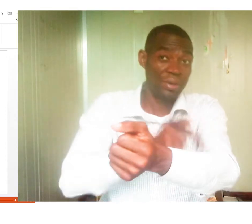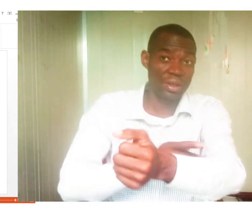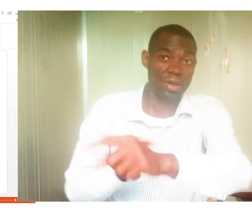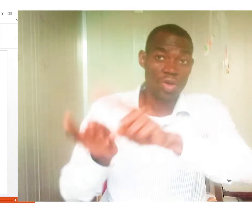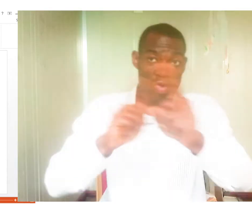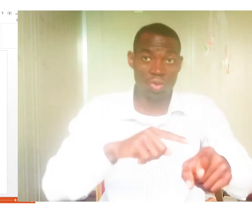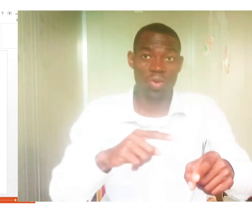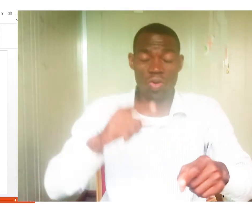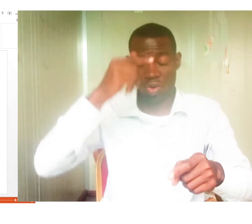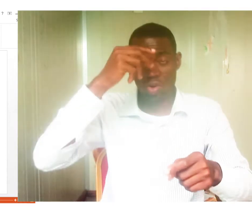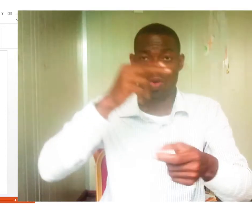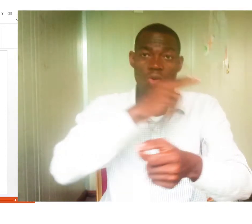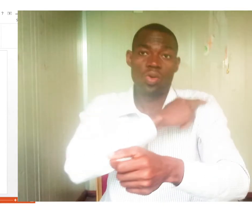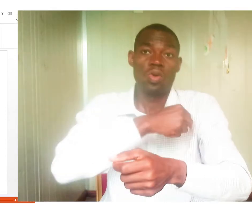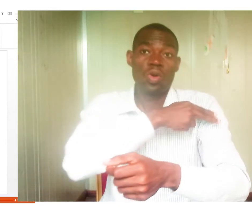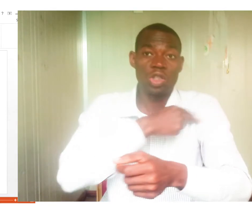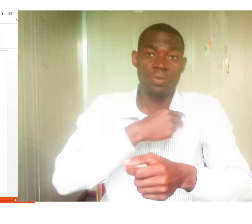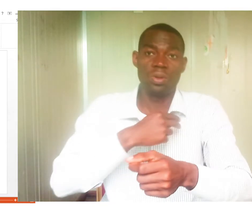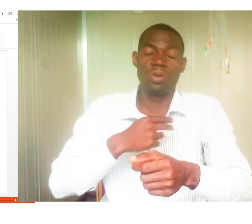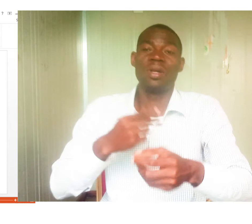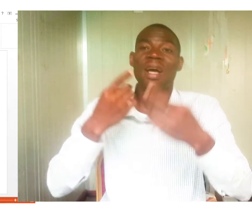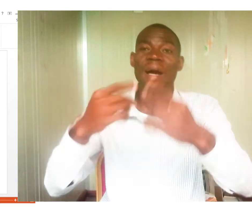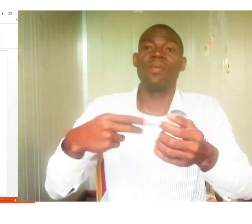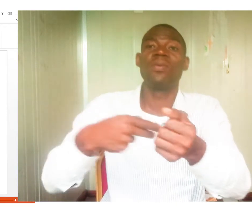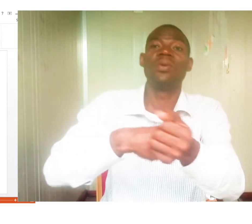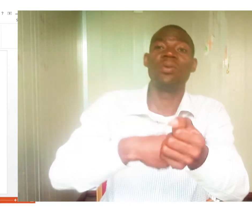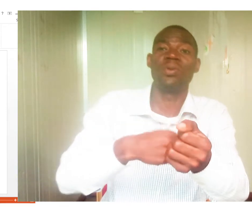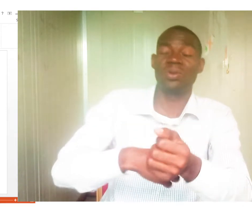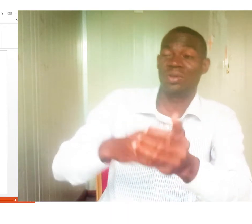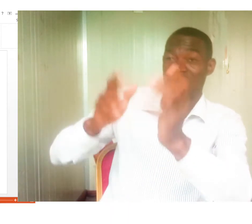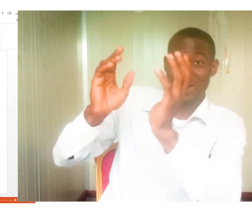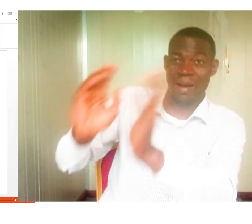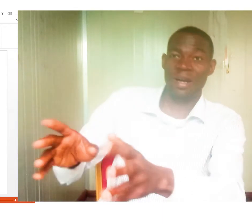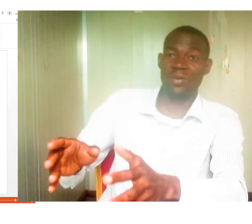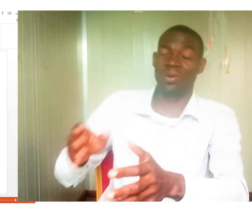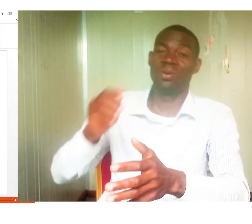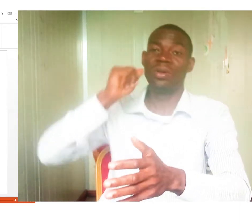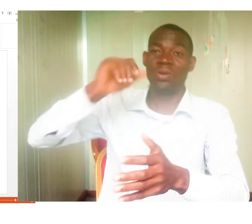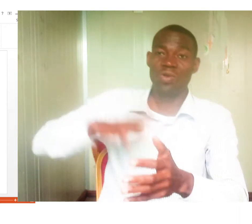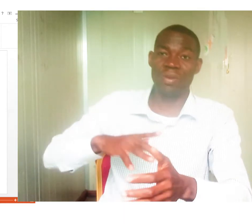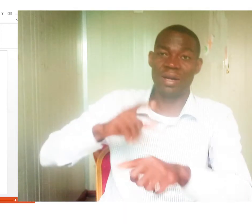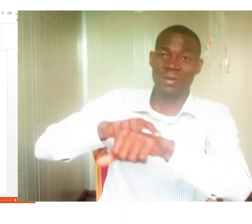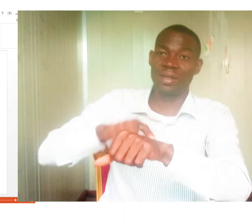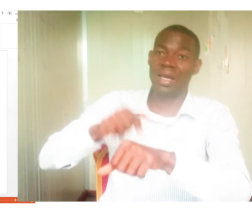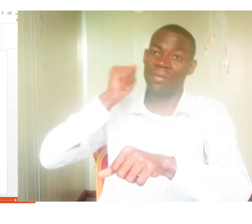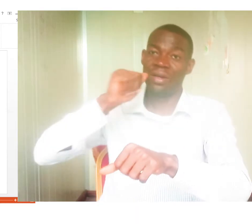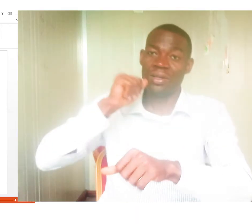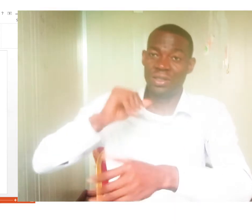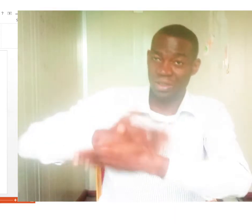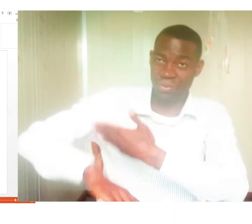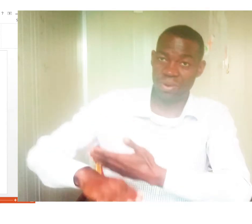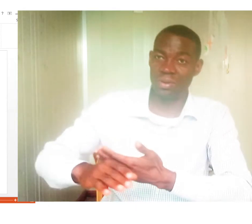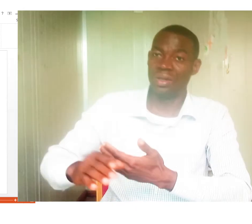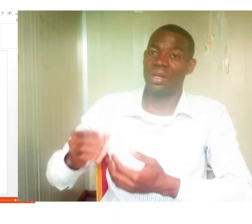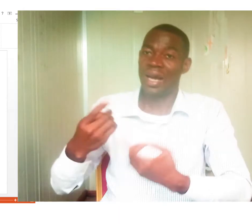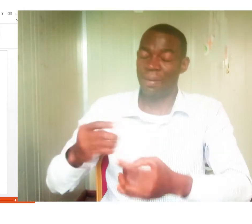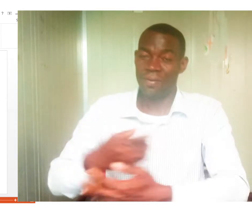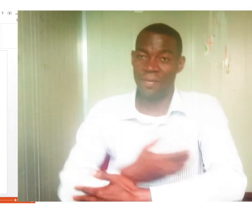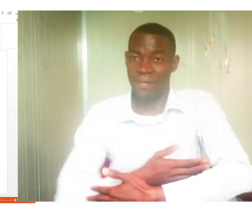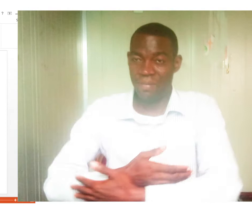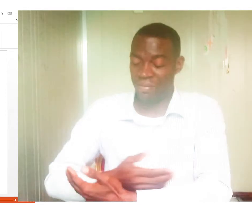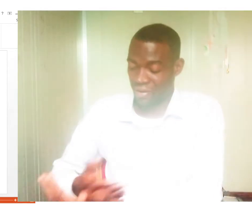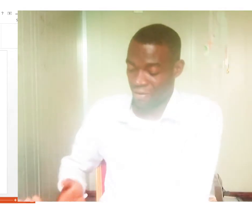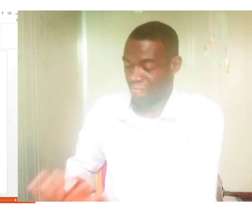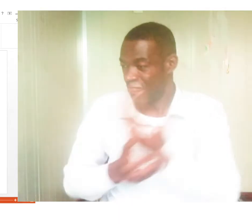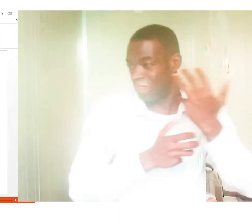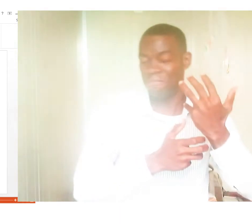dying. What happened there? The nurses who were helping the